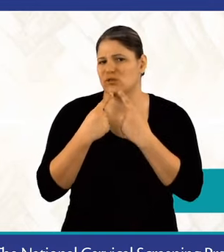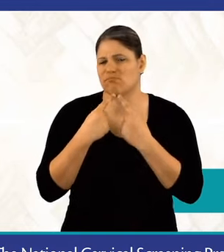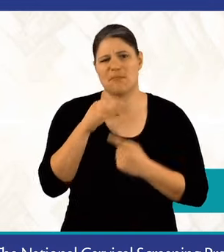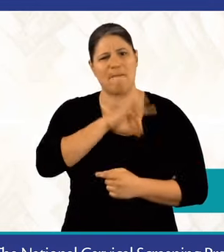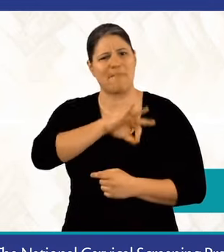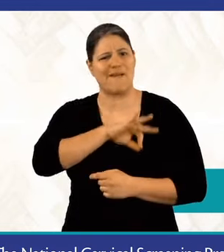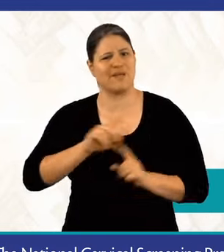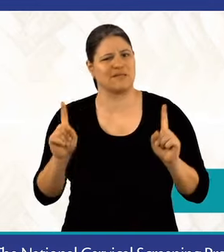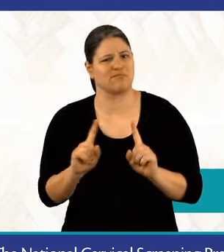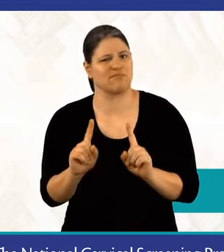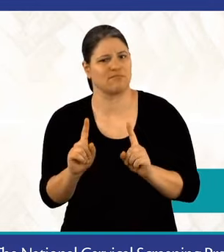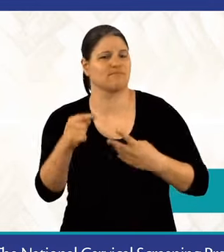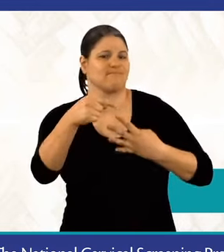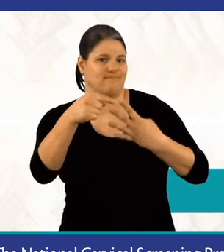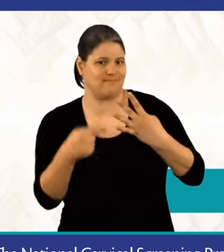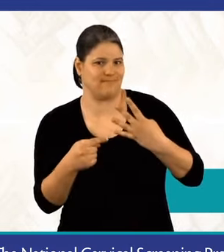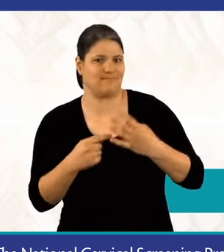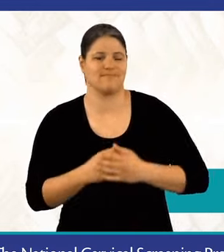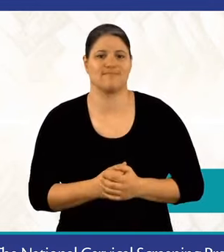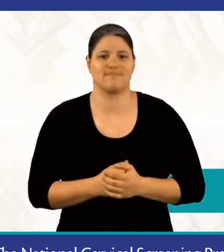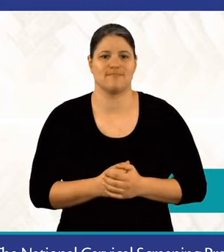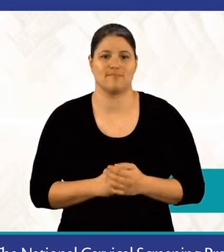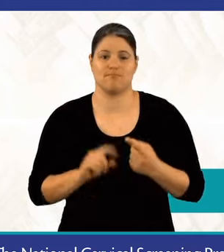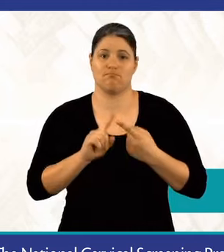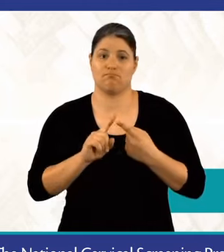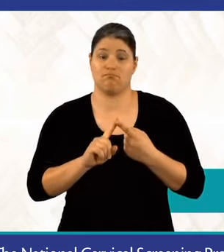The benefits of recording cervical smear test information include